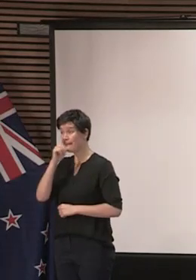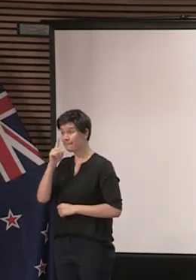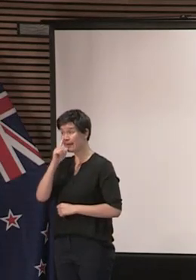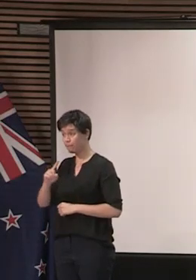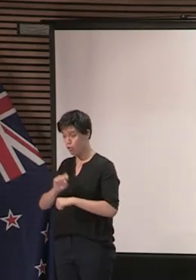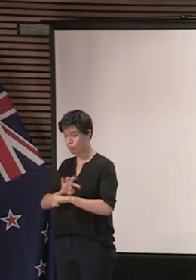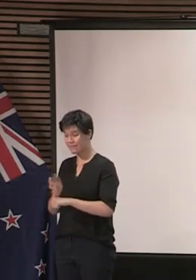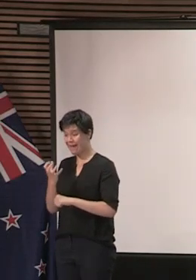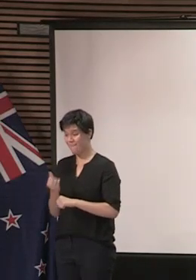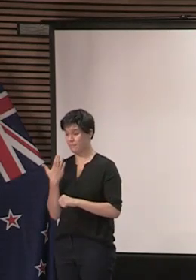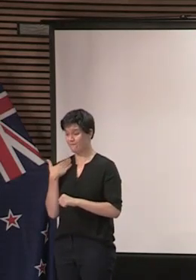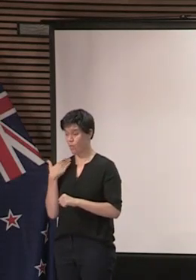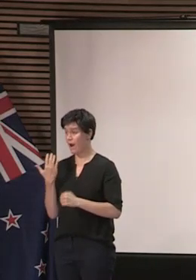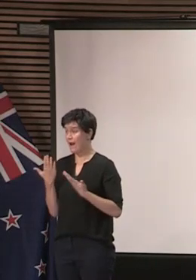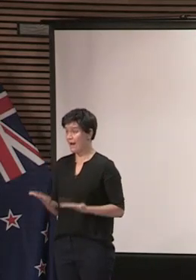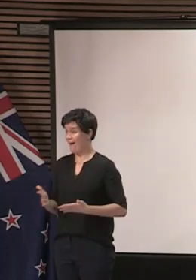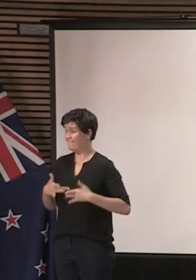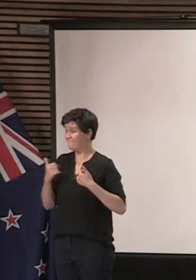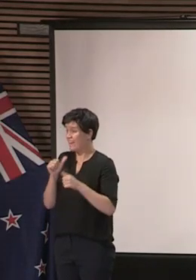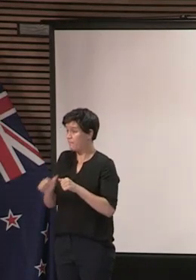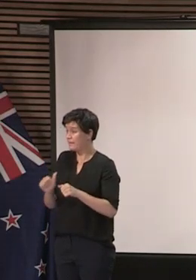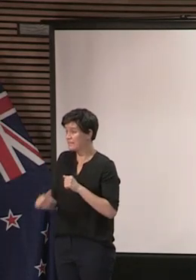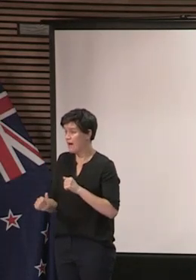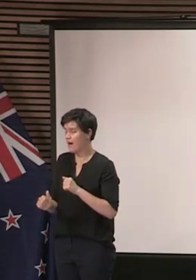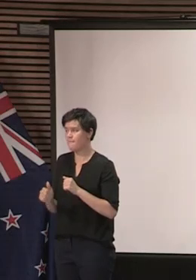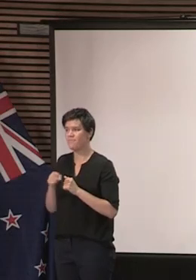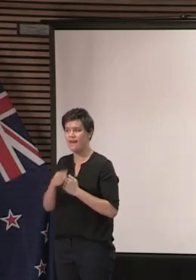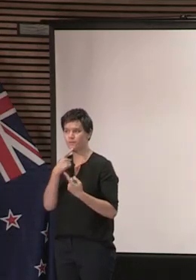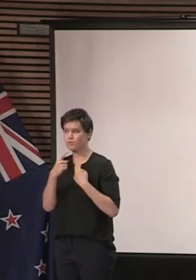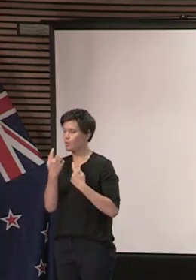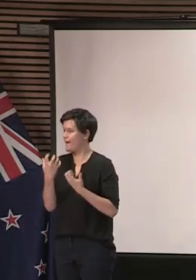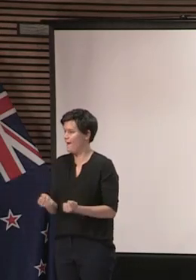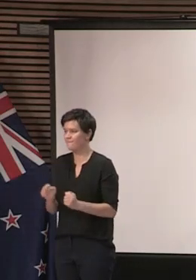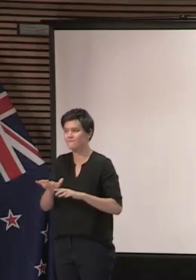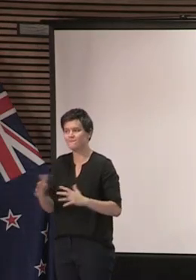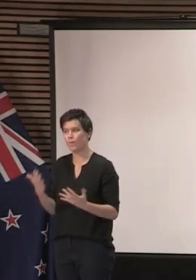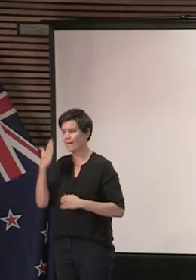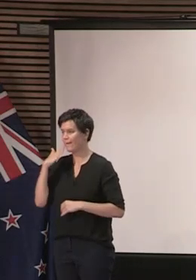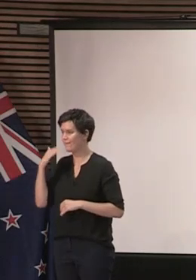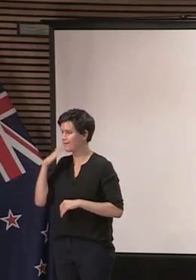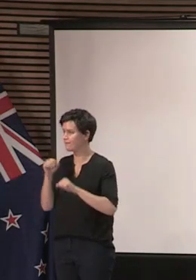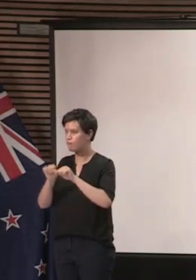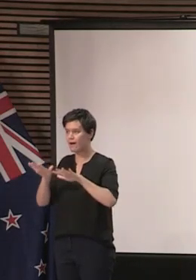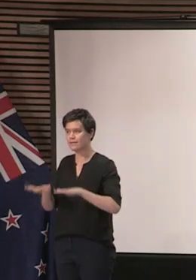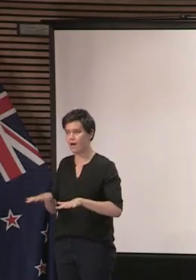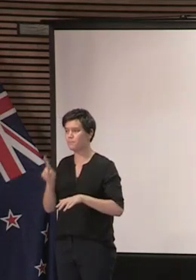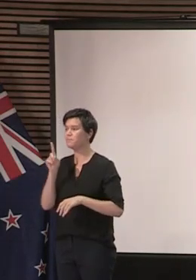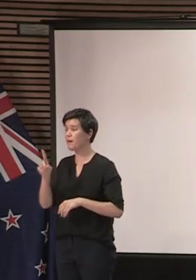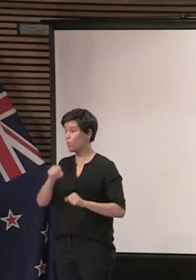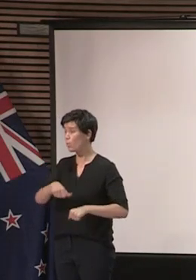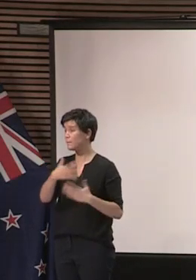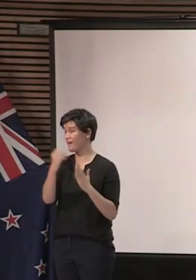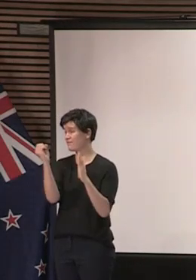by ethnicity of all cases, and that is updated each day, and the latest figures will be on our website after this